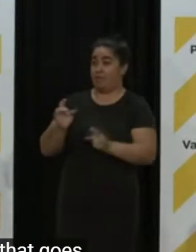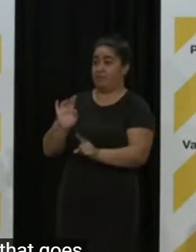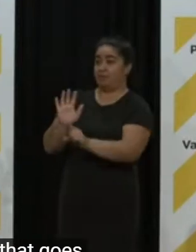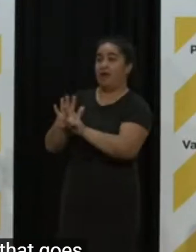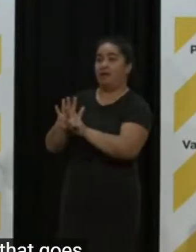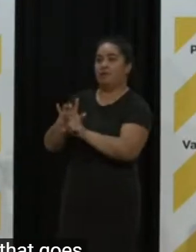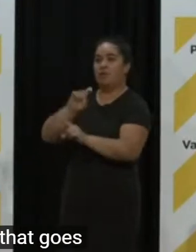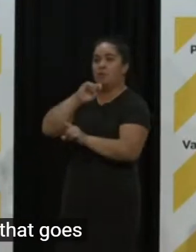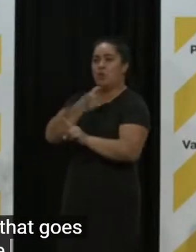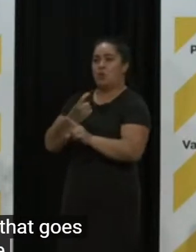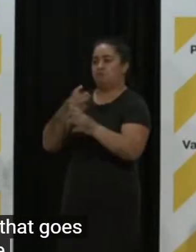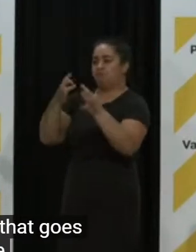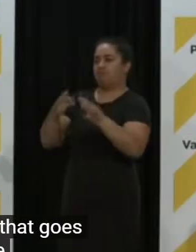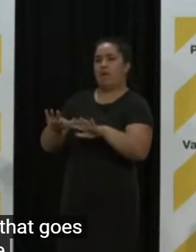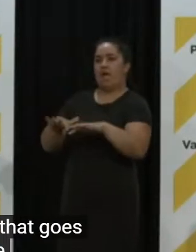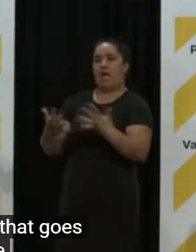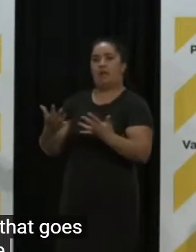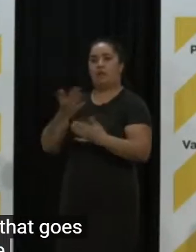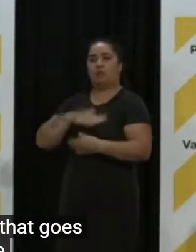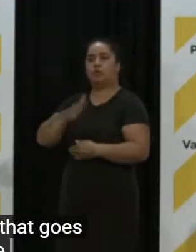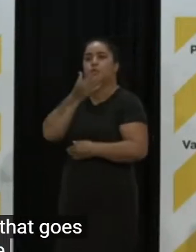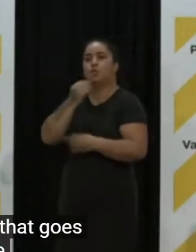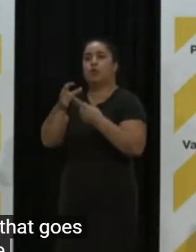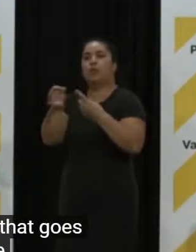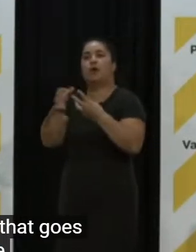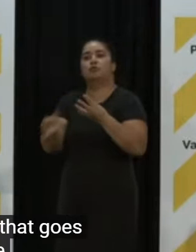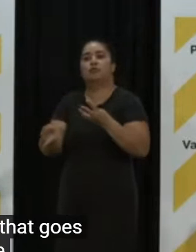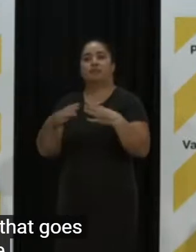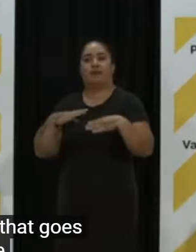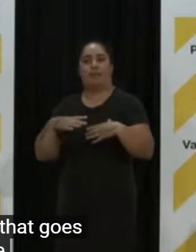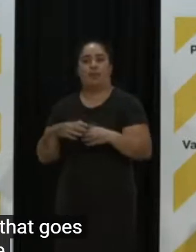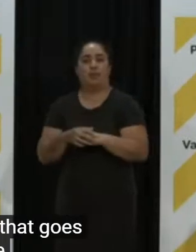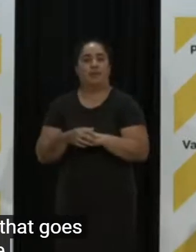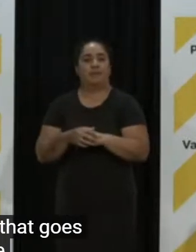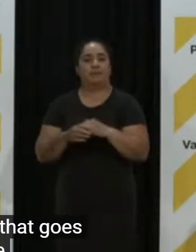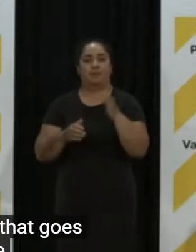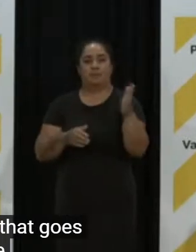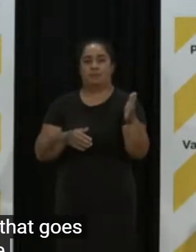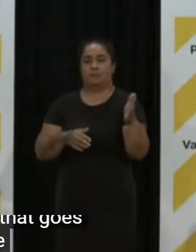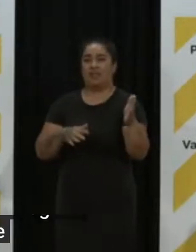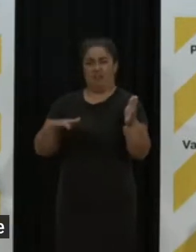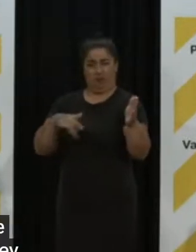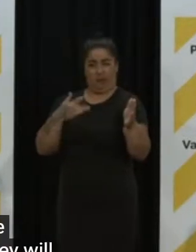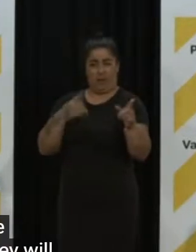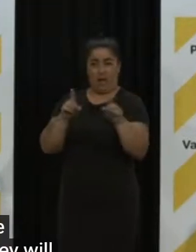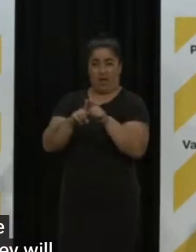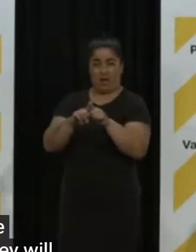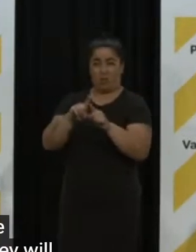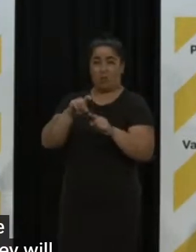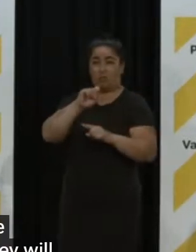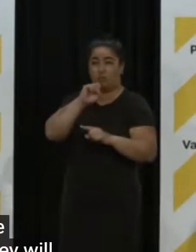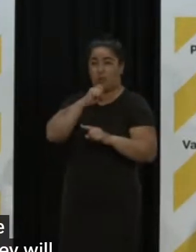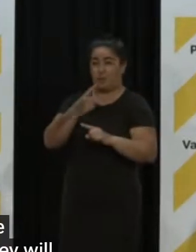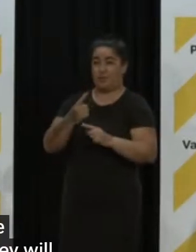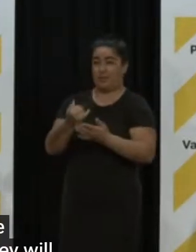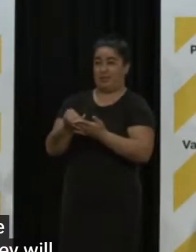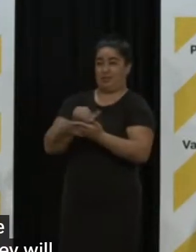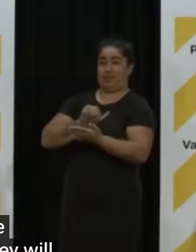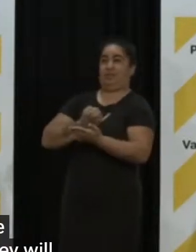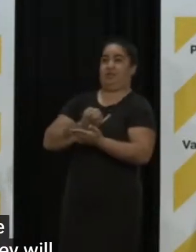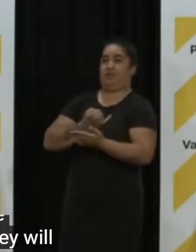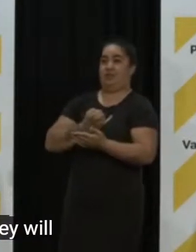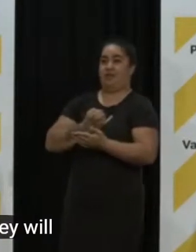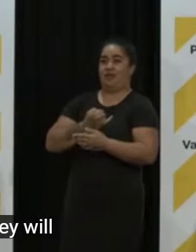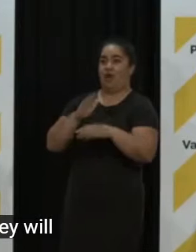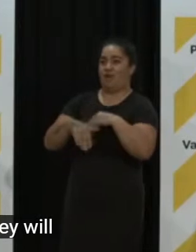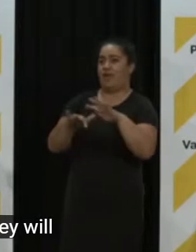wish to roll out these options that they will have. Concerned that there might be a backlash, like the government's trying to control how Māori are allowed to grieve for